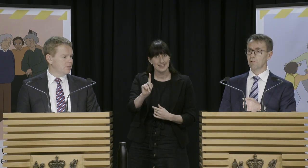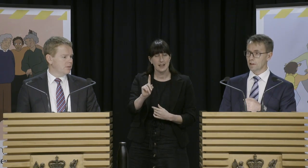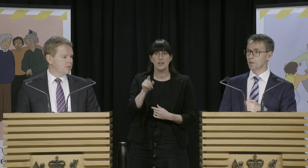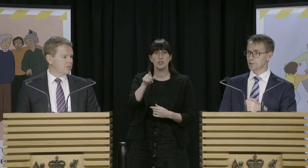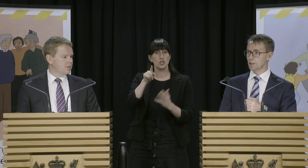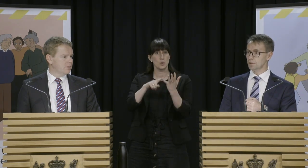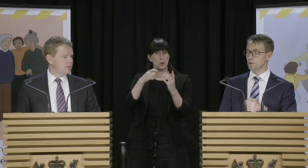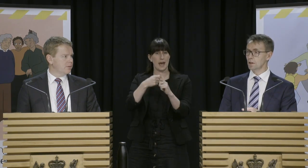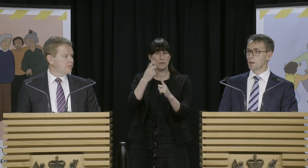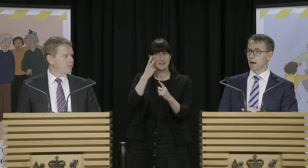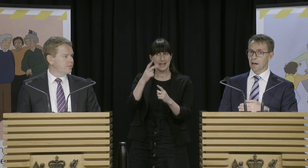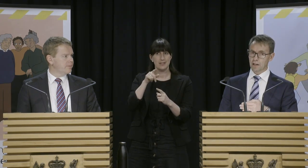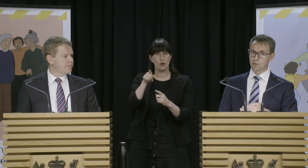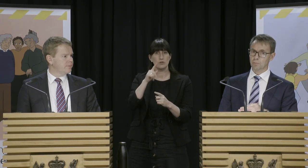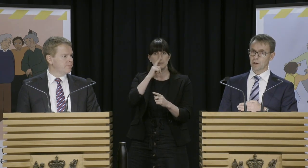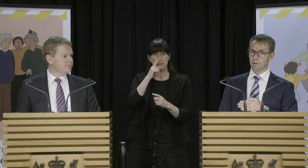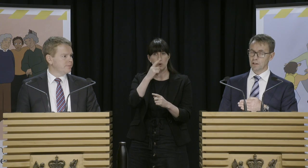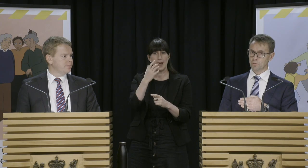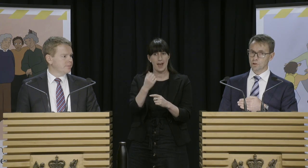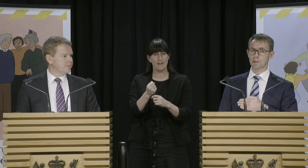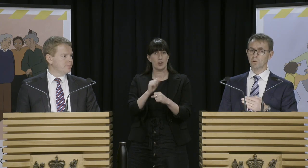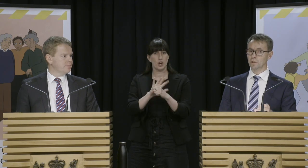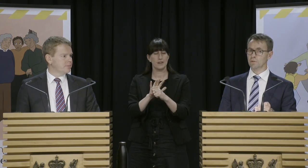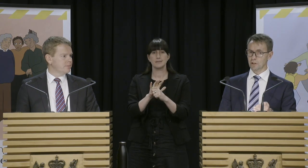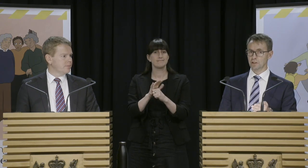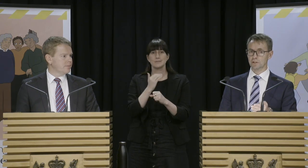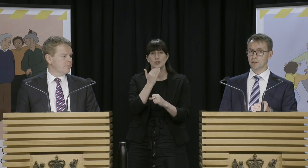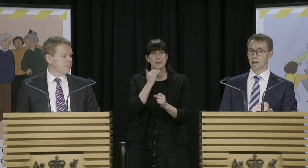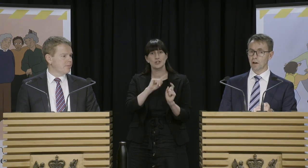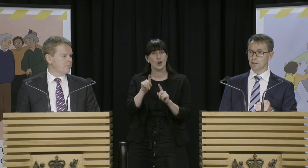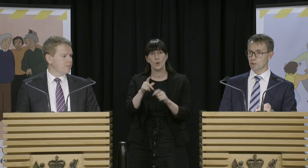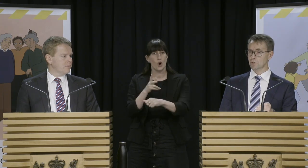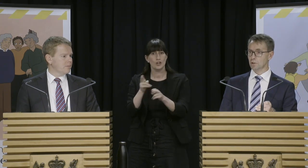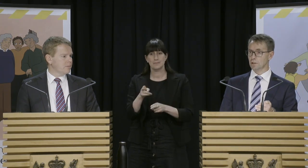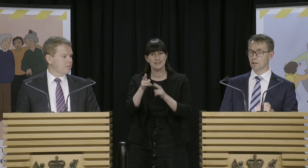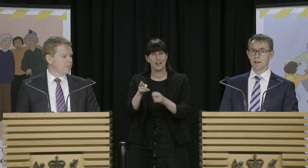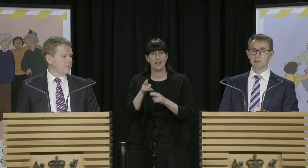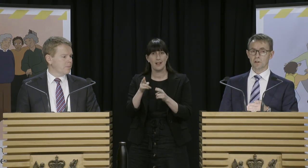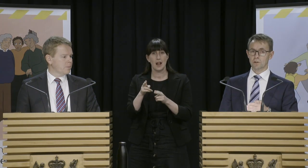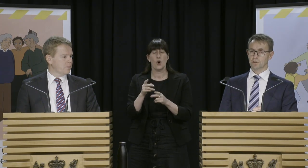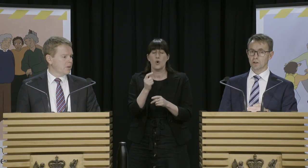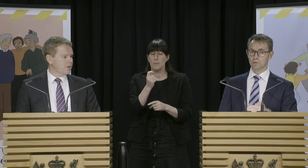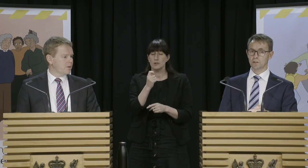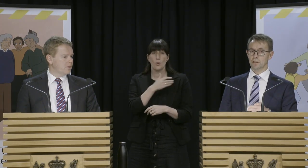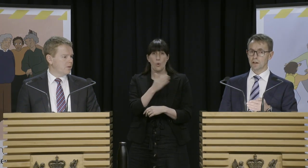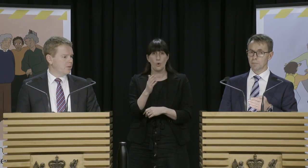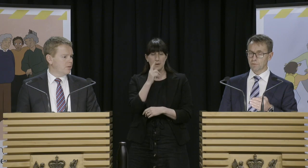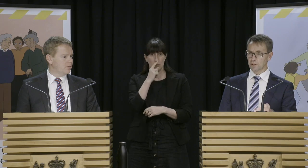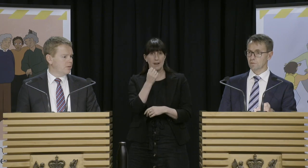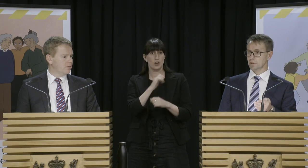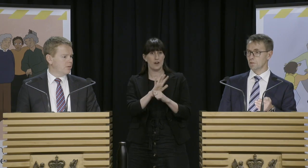COVID are unvaccinated. And virtually all the infections there now are Delta variant. So this shows